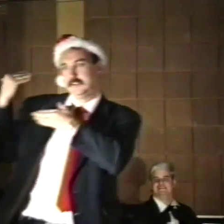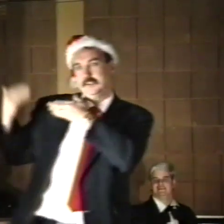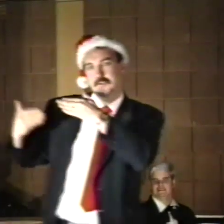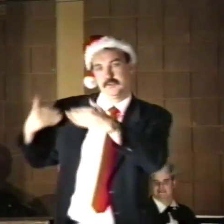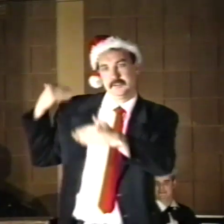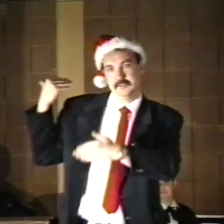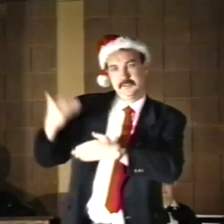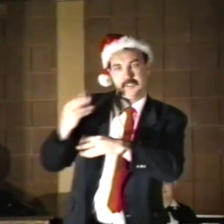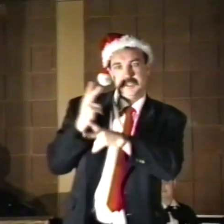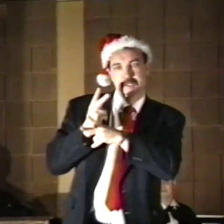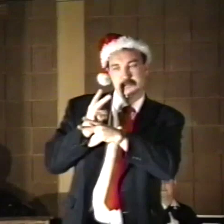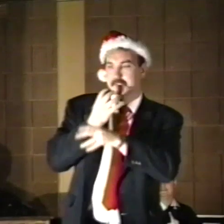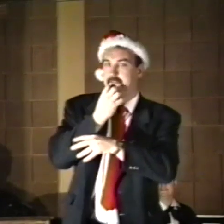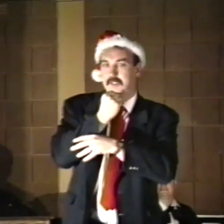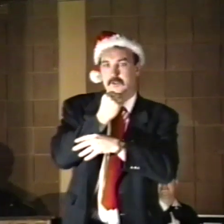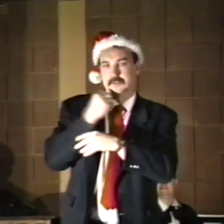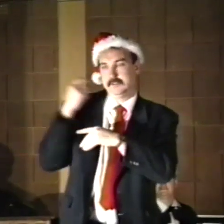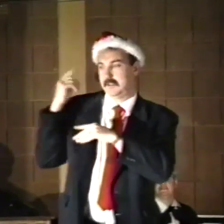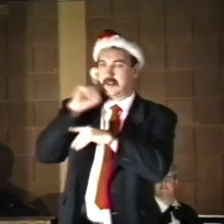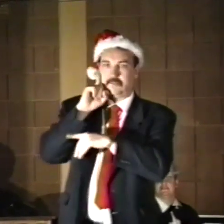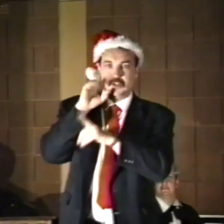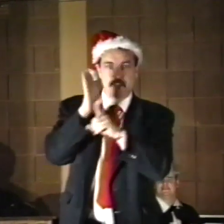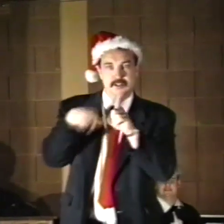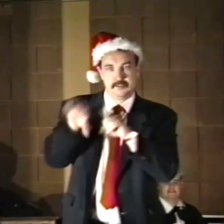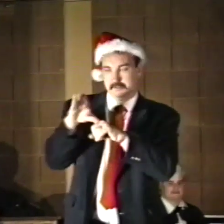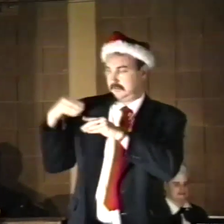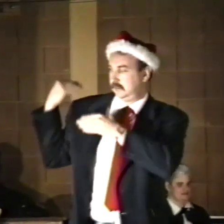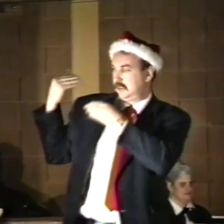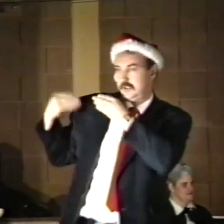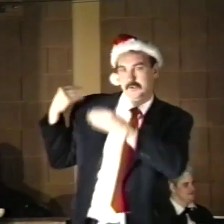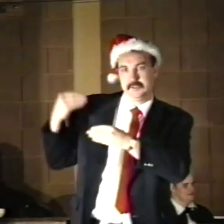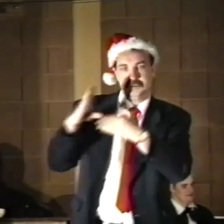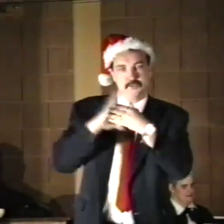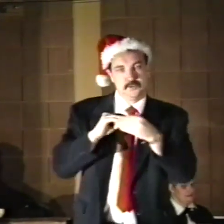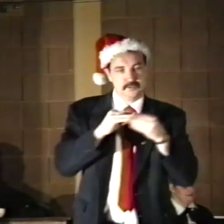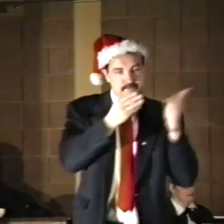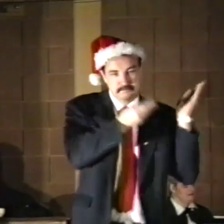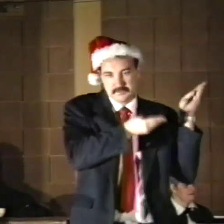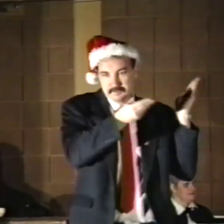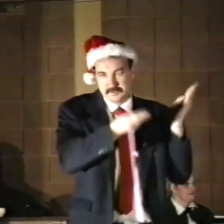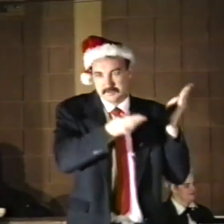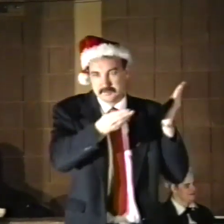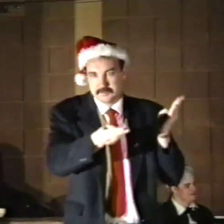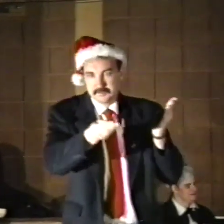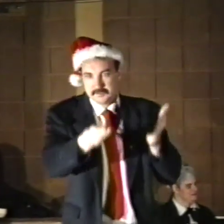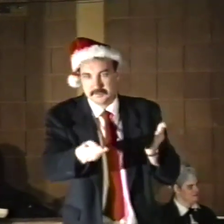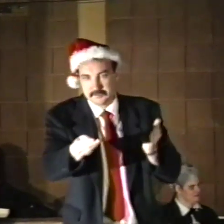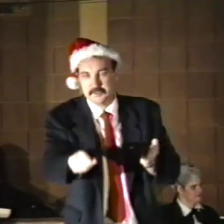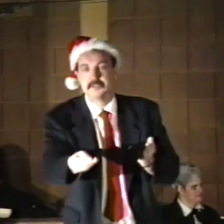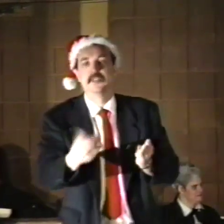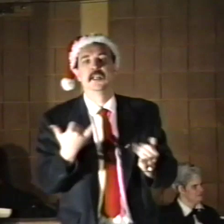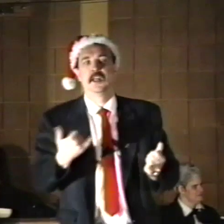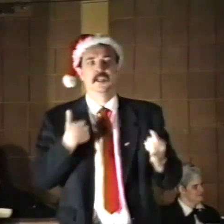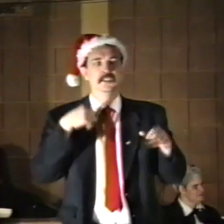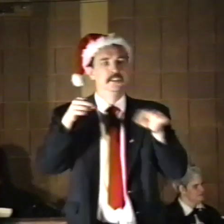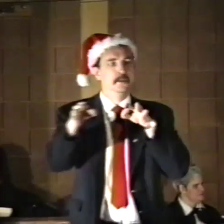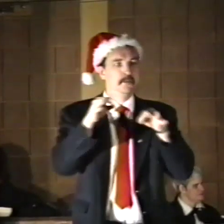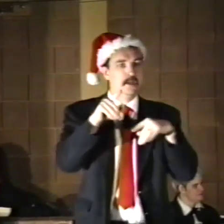Also, the grandmother passing on the tradition and the values of the deaf culture and the deaf people so that it can be brought down to